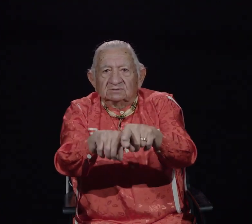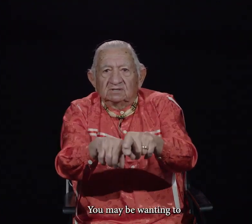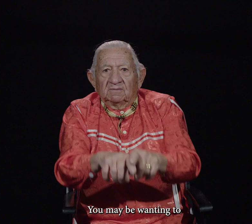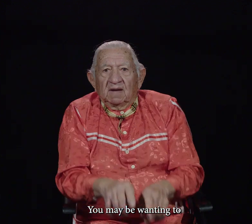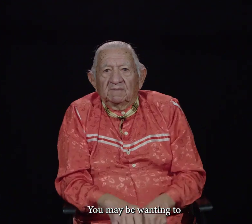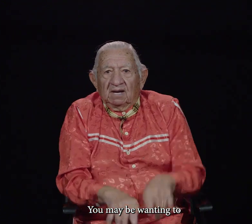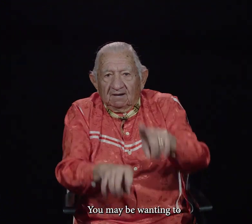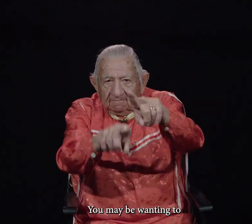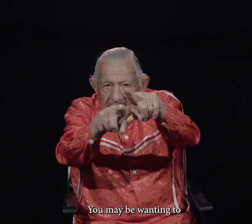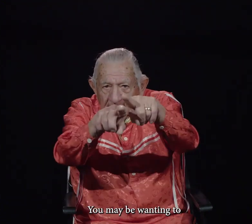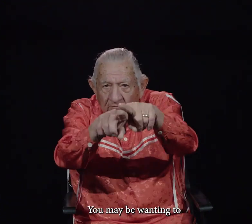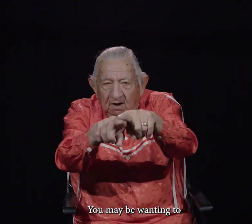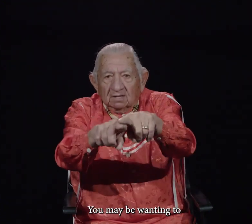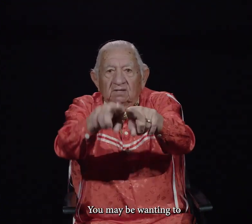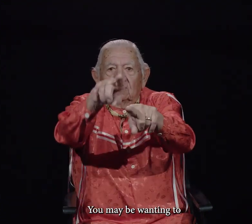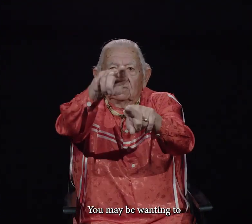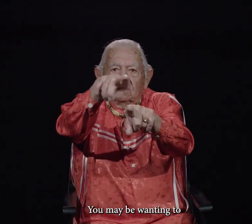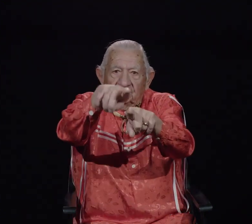You may be wanting to